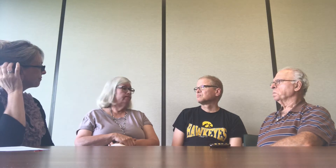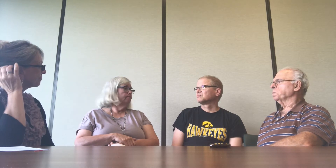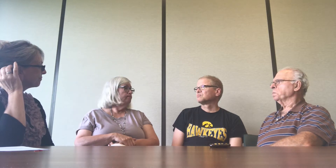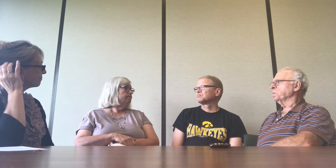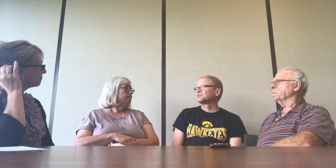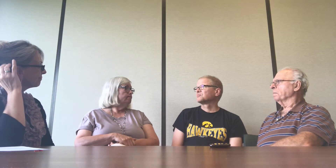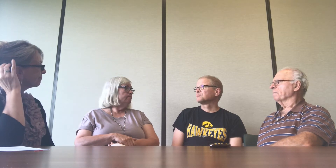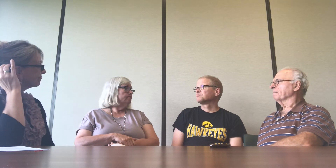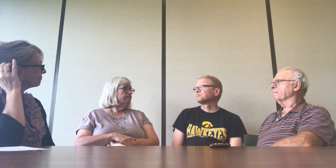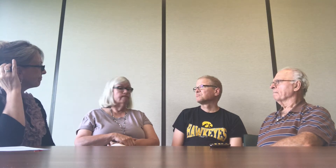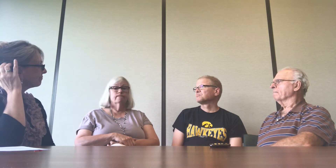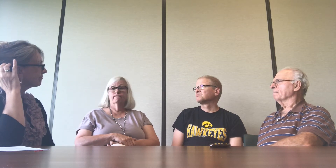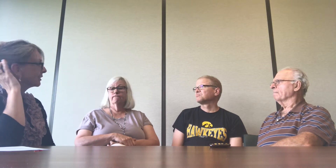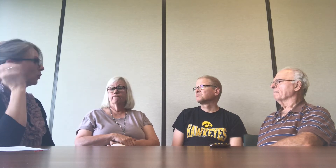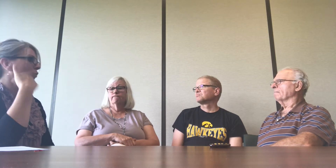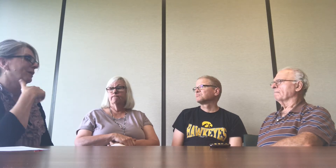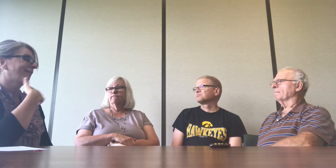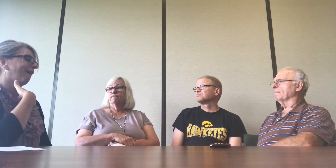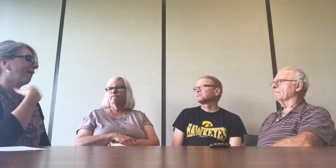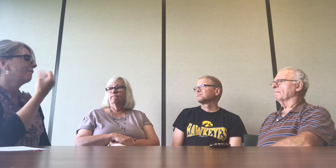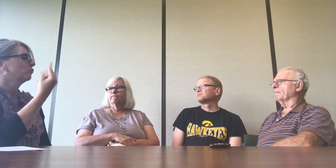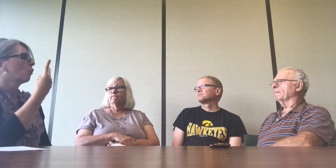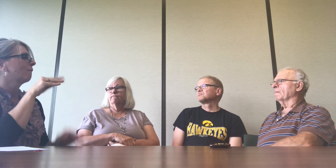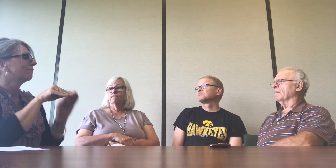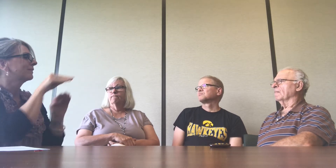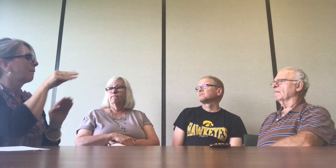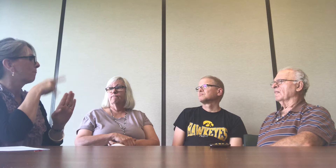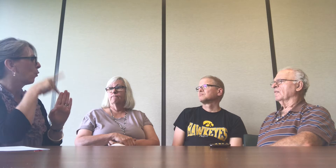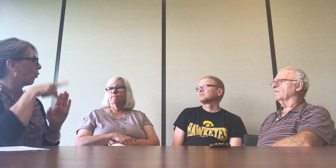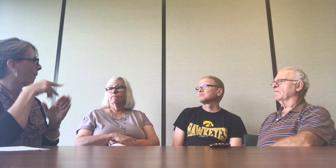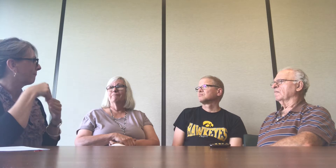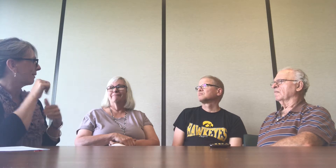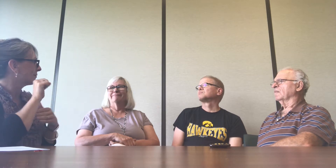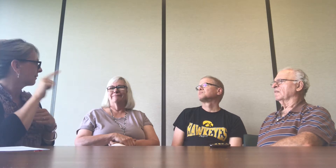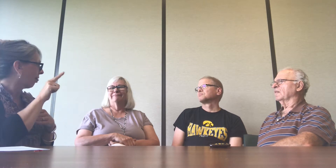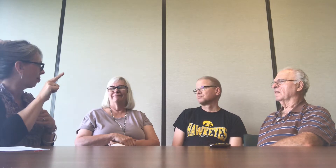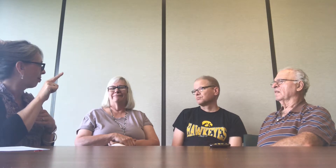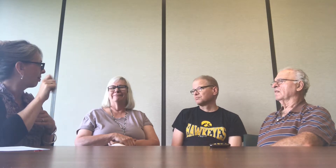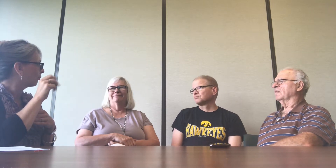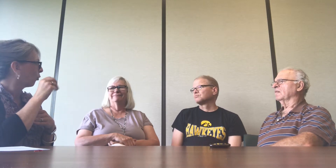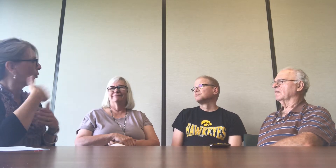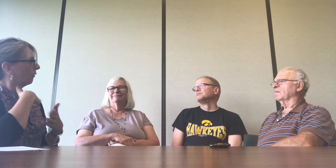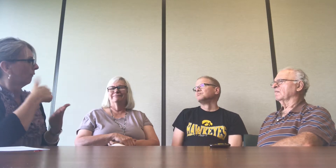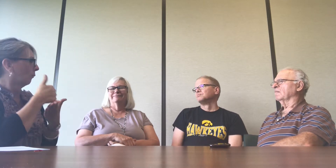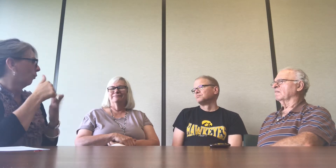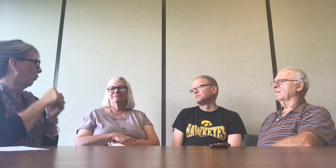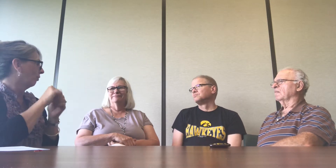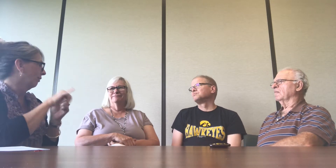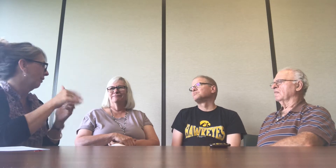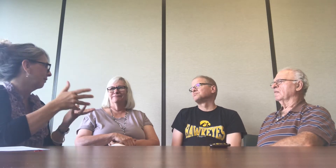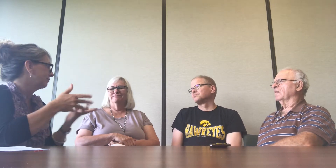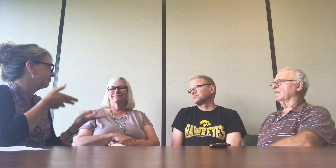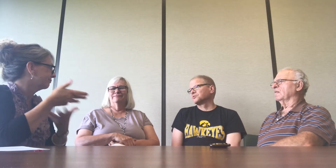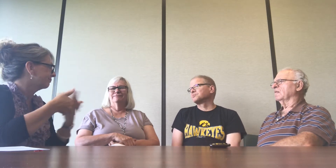things. We do help with that. We have the 12-step program in ASL.